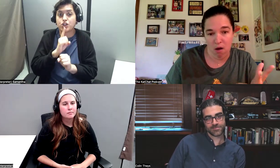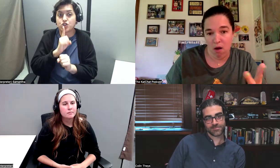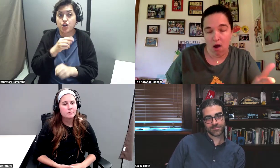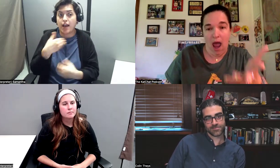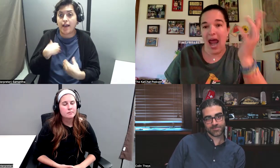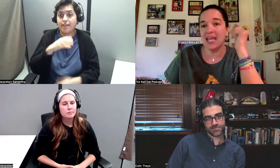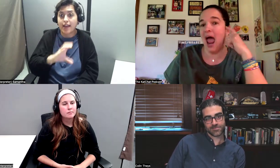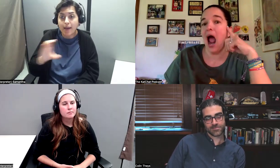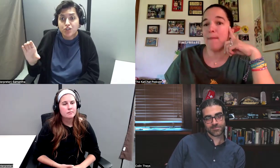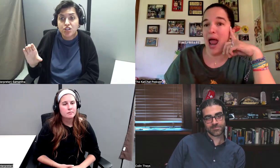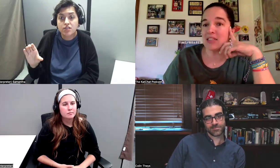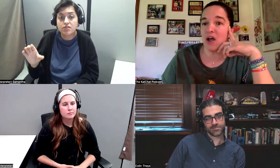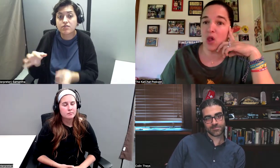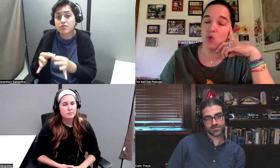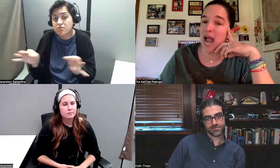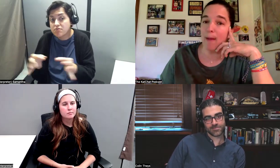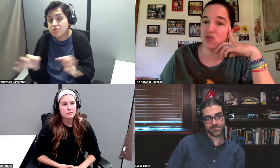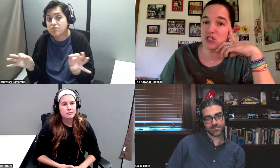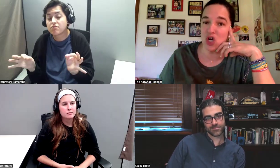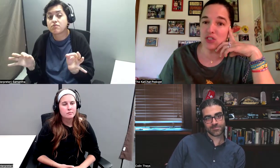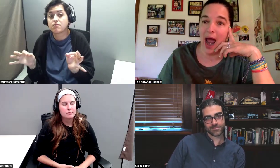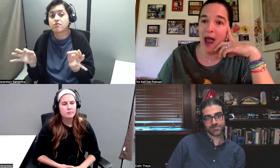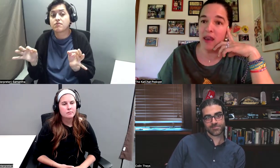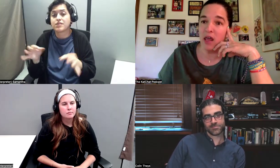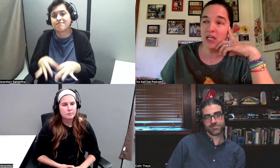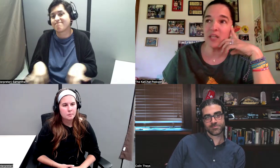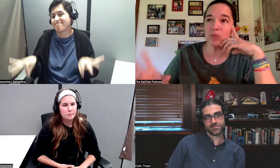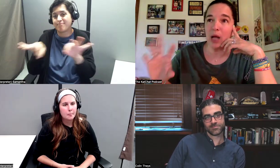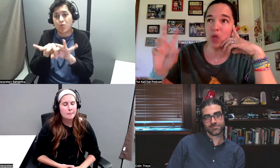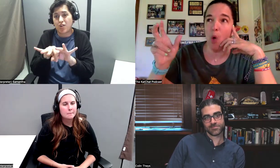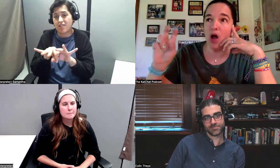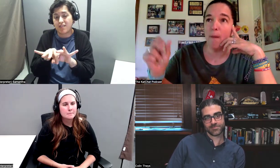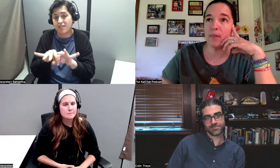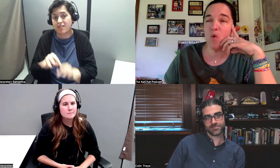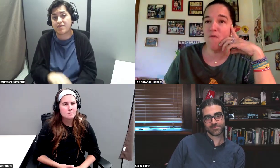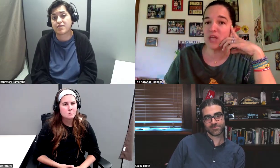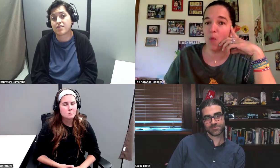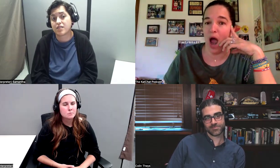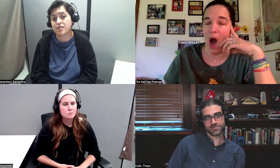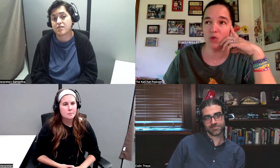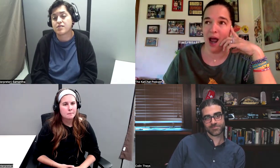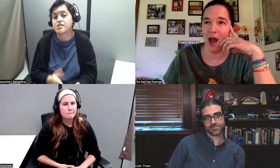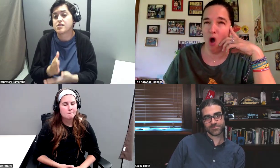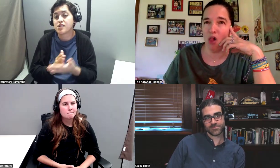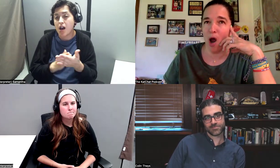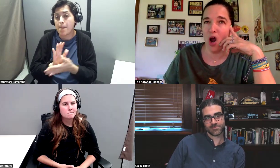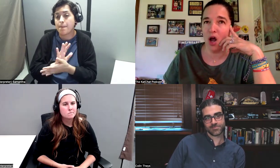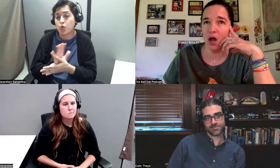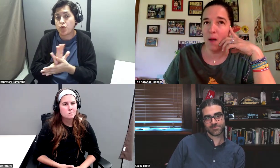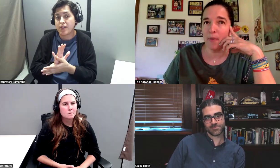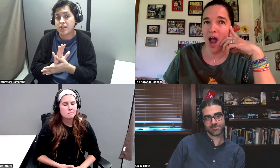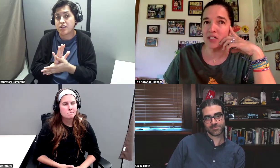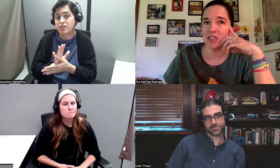or any app had the closed caption turned on. Sometimes there were a couple of movies that were out on